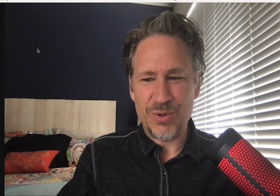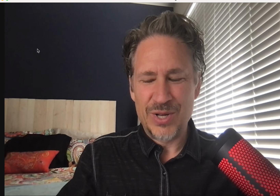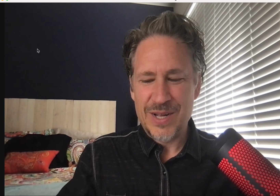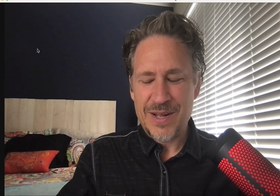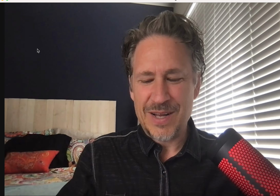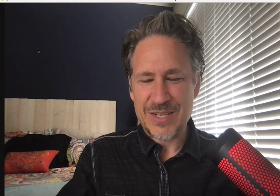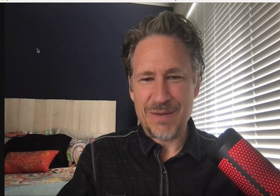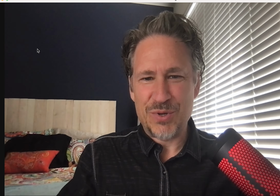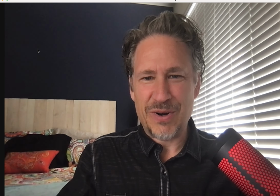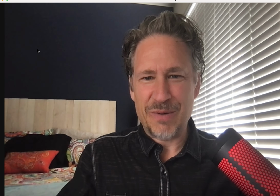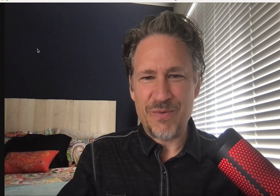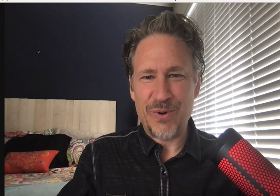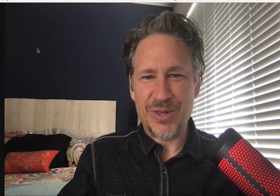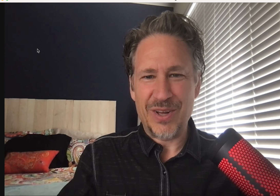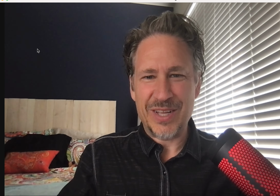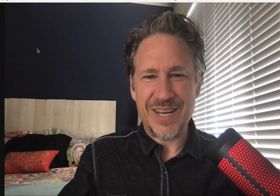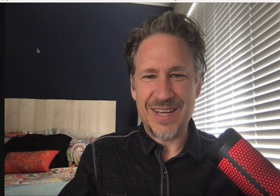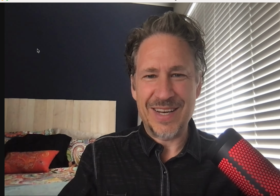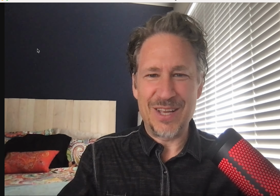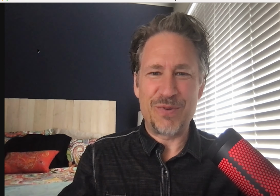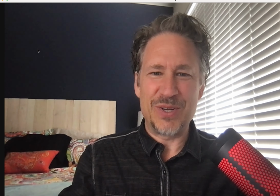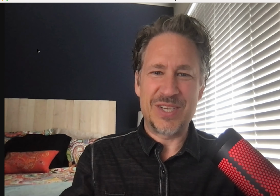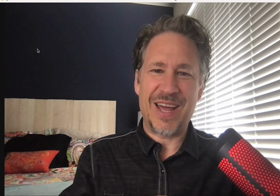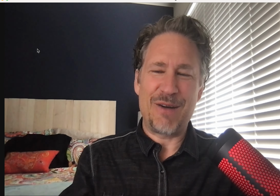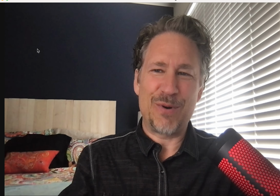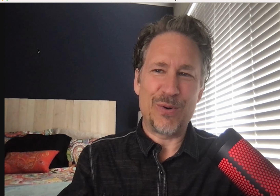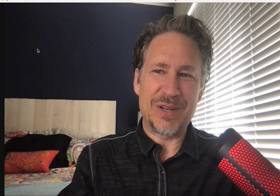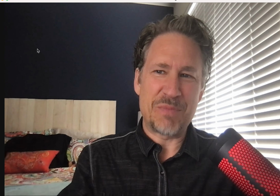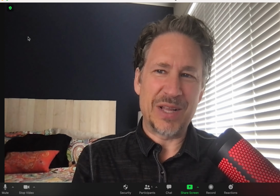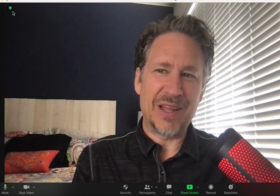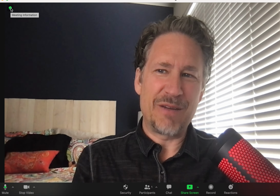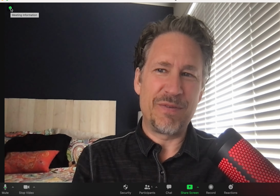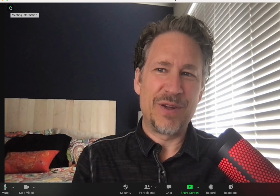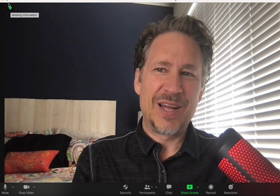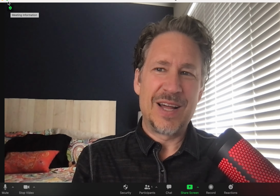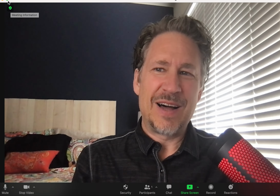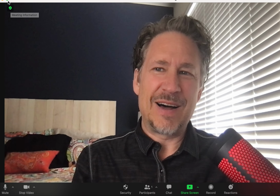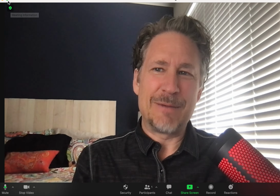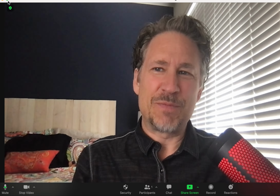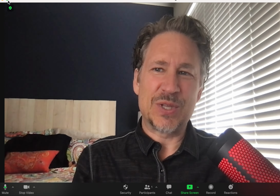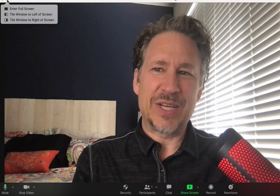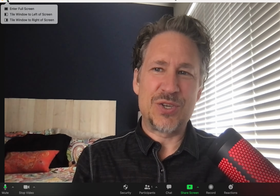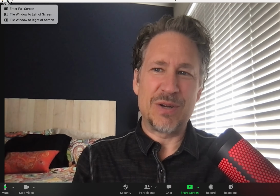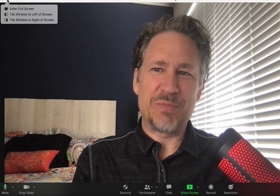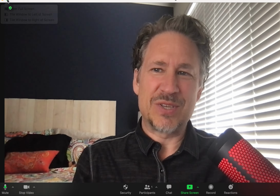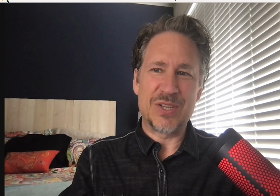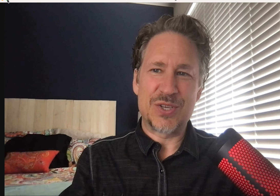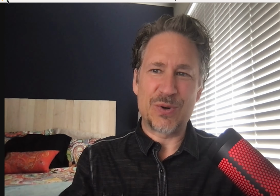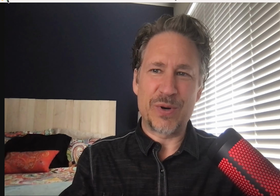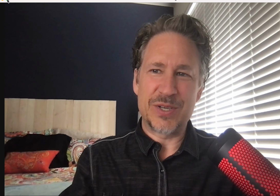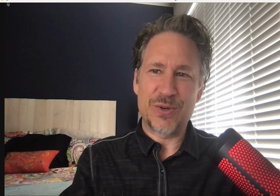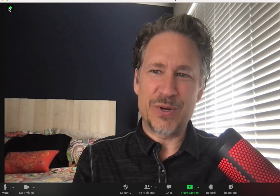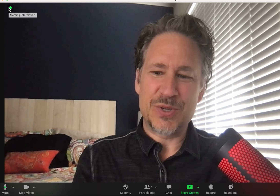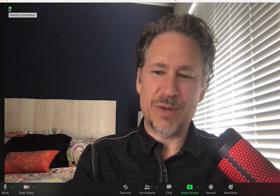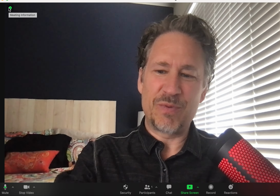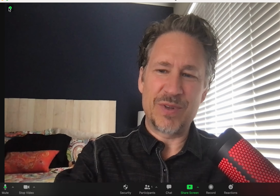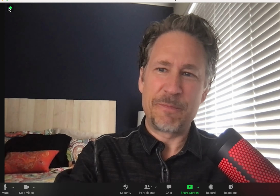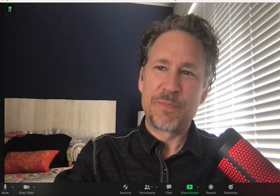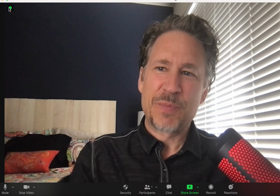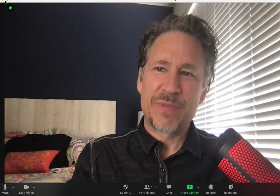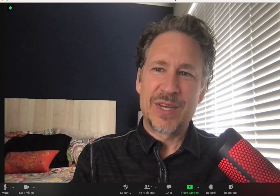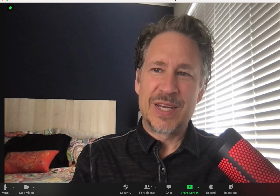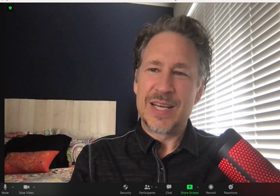adorable stepdaughter. I'm very lucky and gifted to have her in my life. So let's jump into the story and show you some